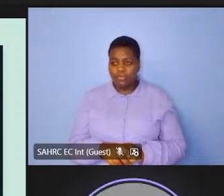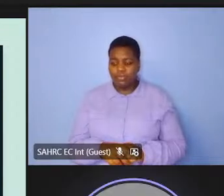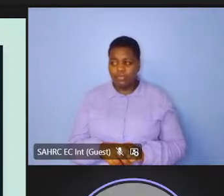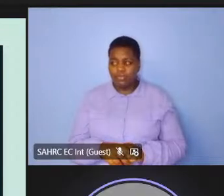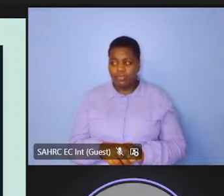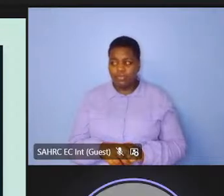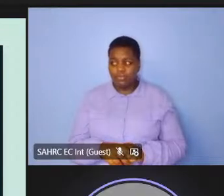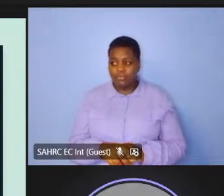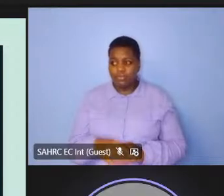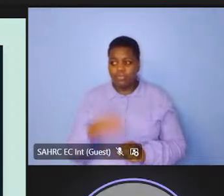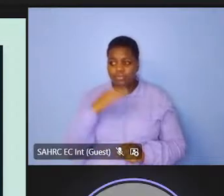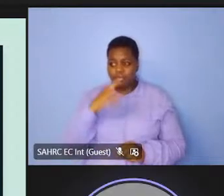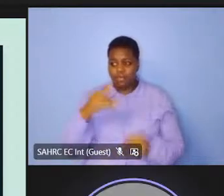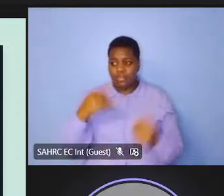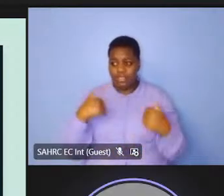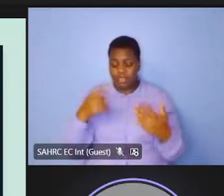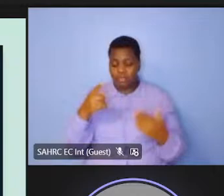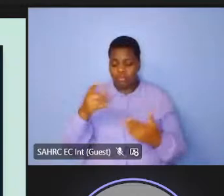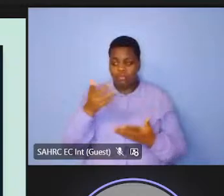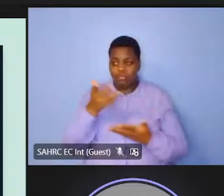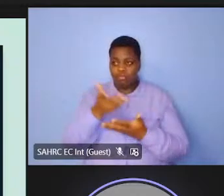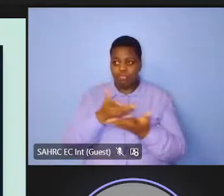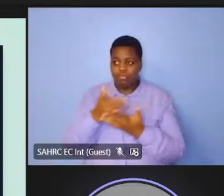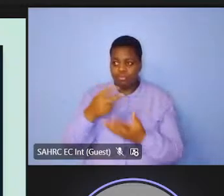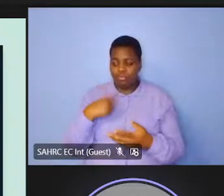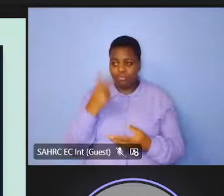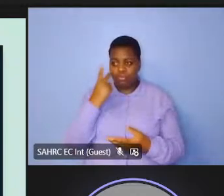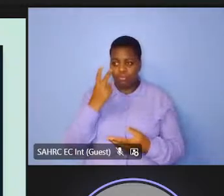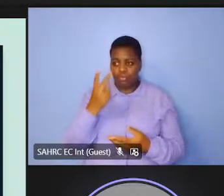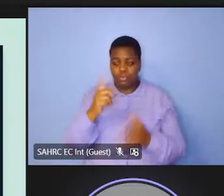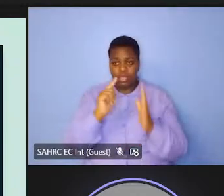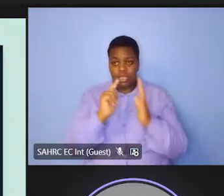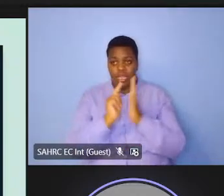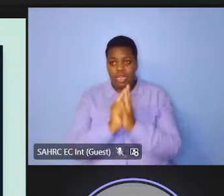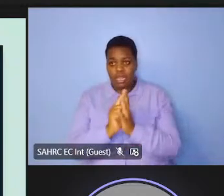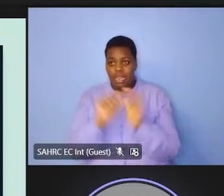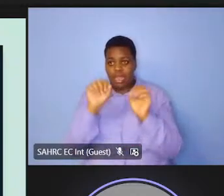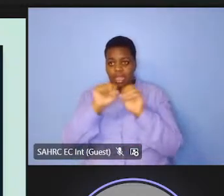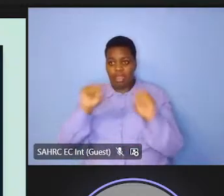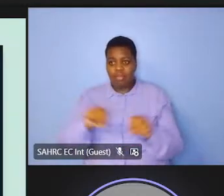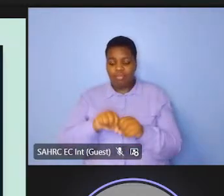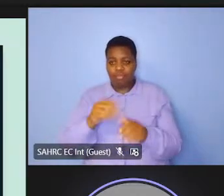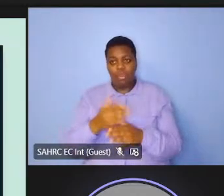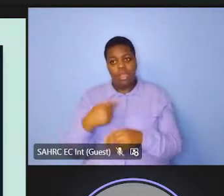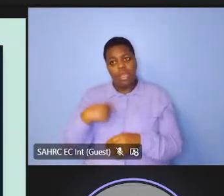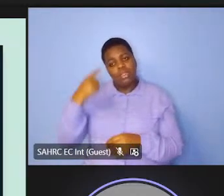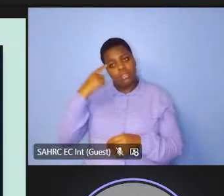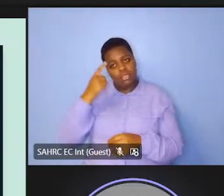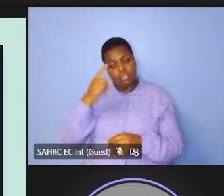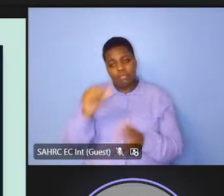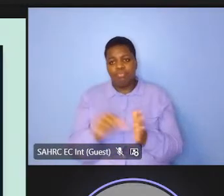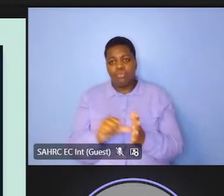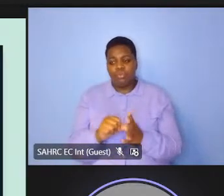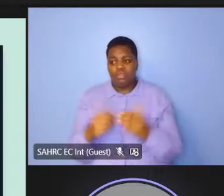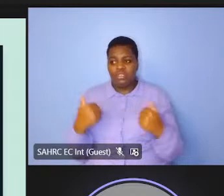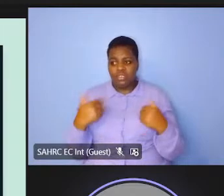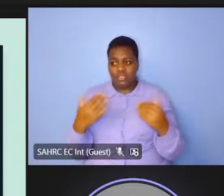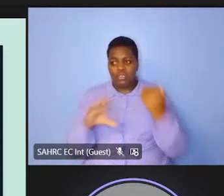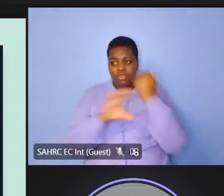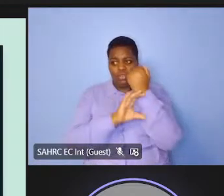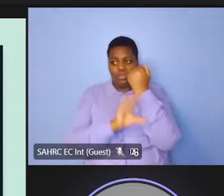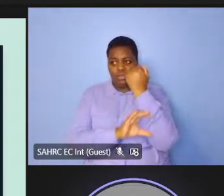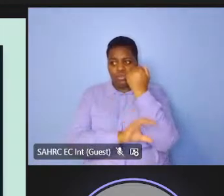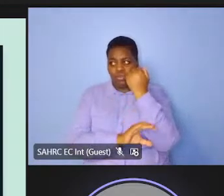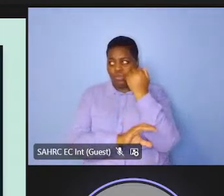In starting this conversation and in looking at the legal and policy framework, we think it's important to start with our Constitution.